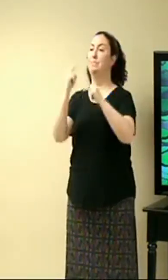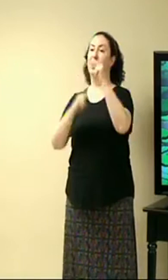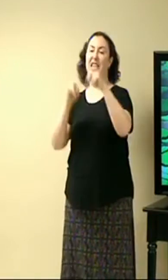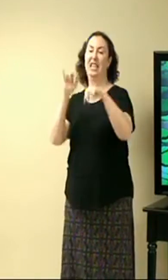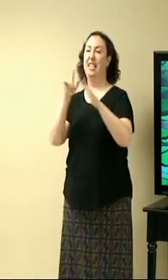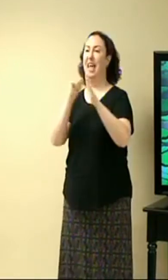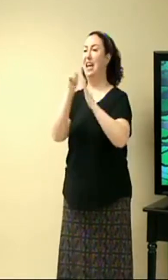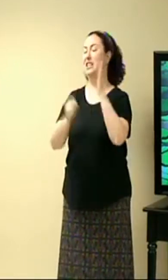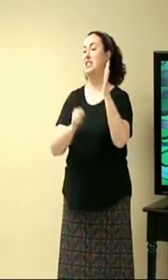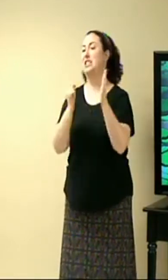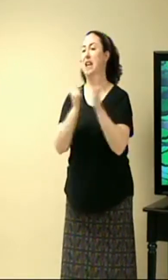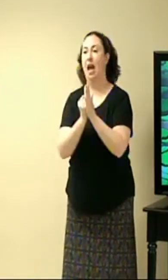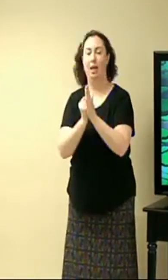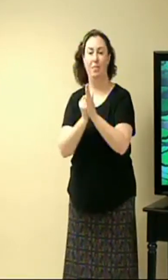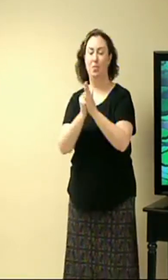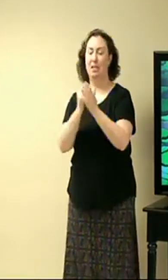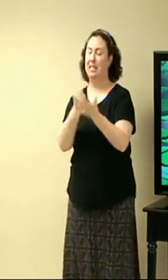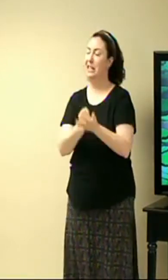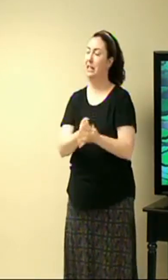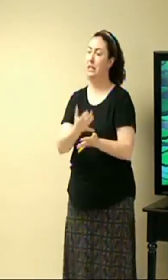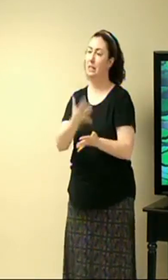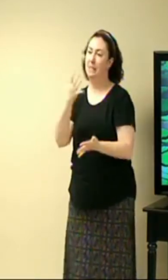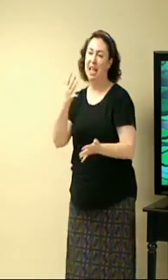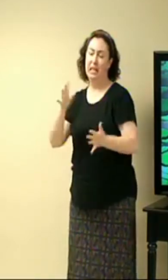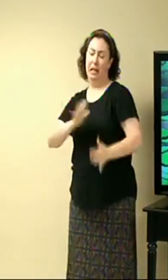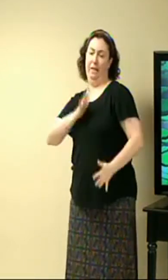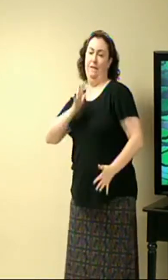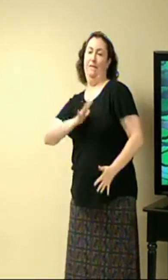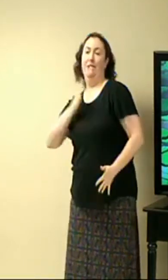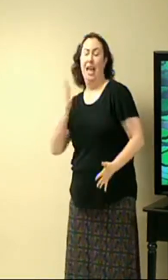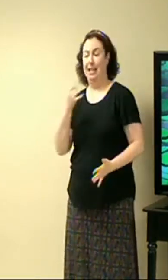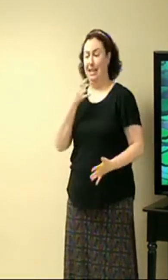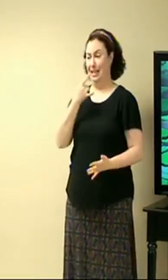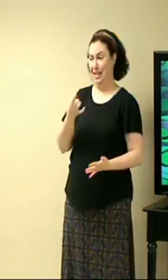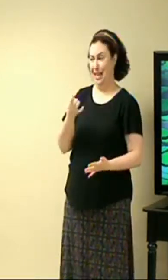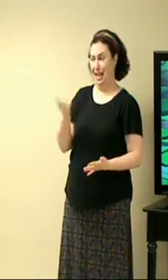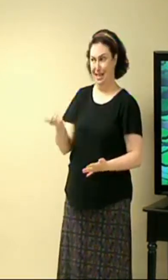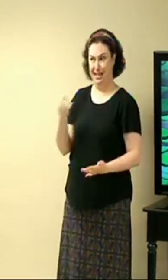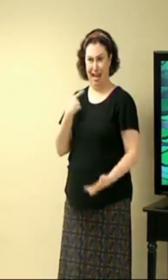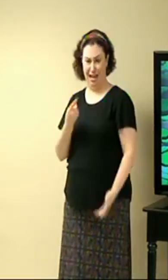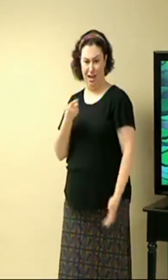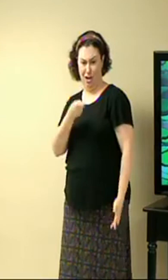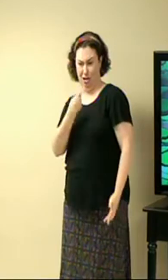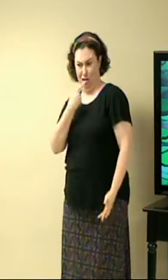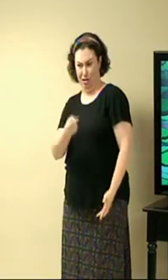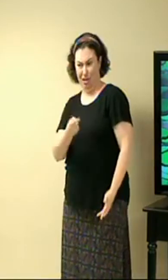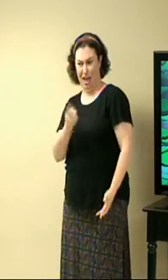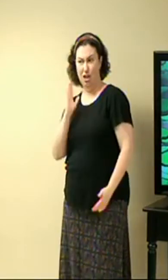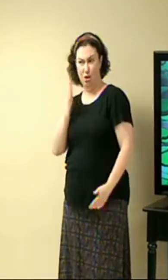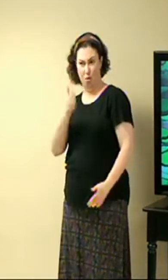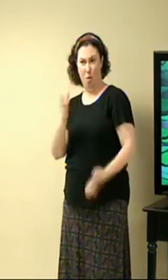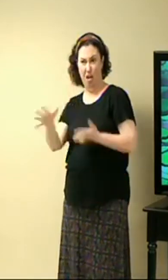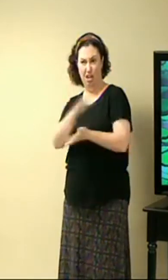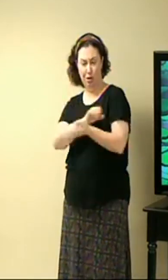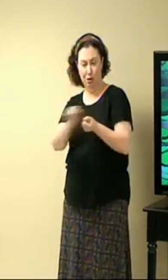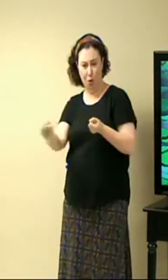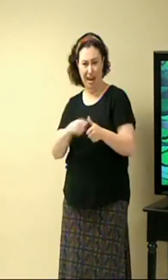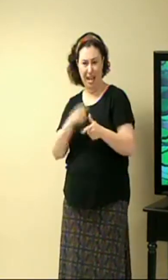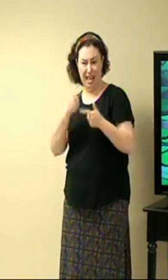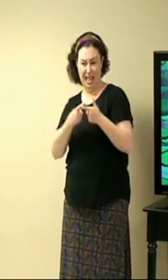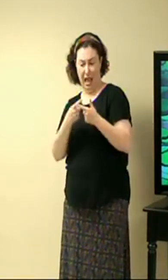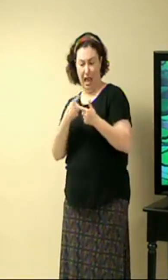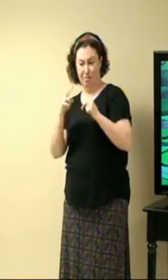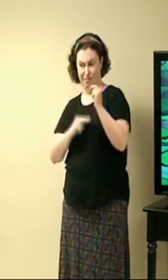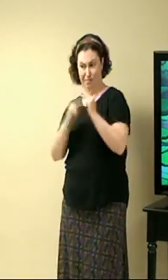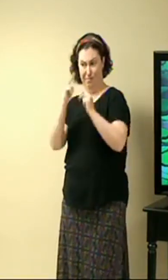buildings in all of the Roman Empire. And they think Jesus just said, you tear it down, I will build it in 3 days. They may be thinking, Jesus, you're a carpenter, but